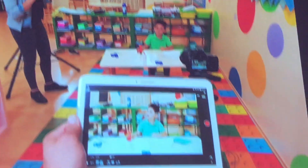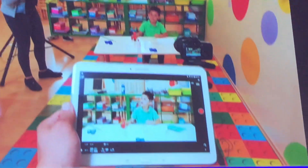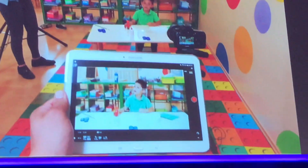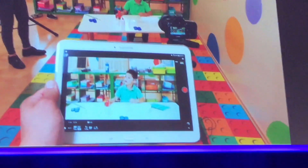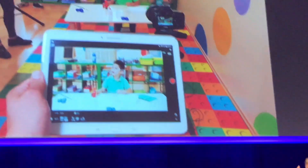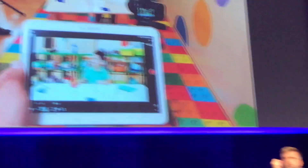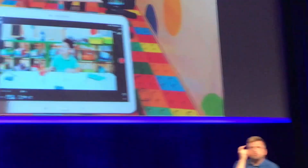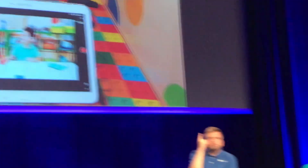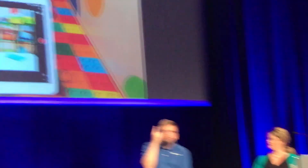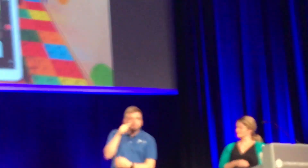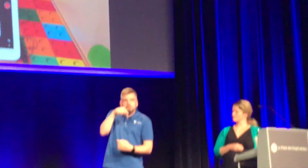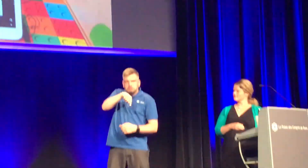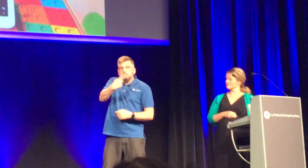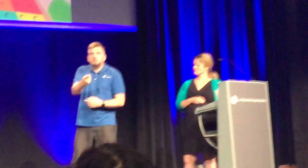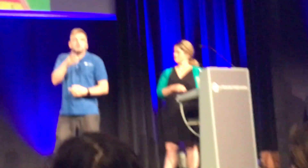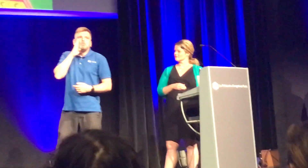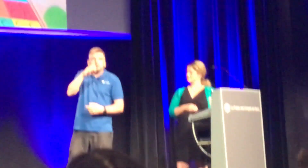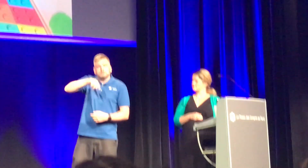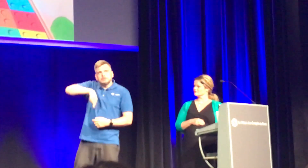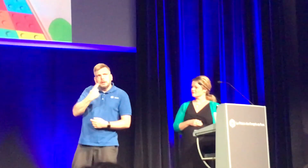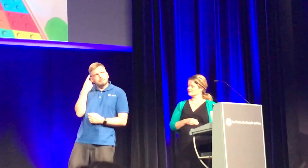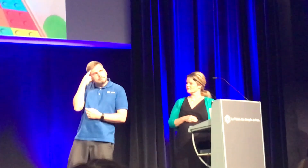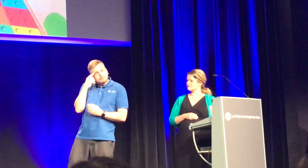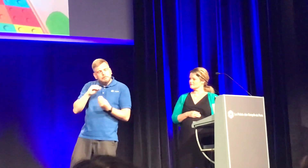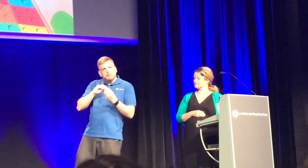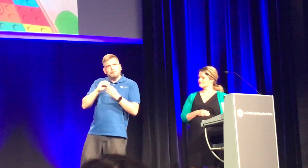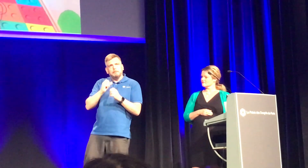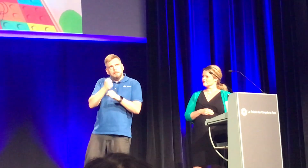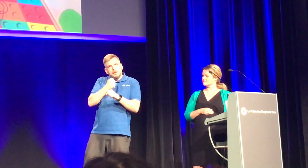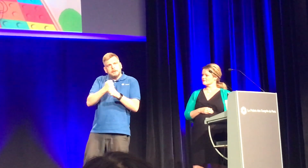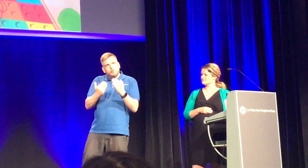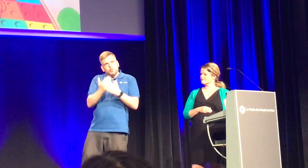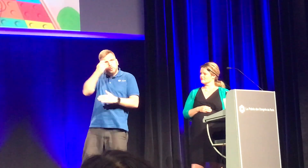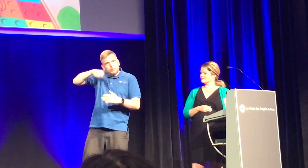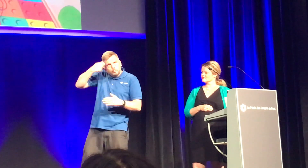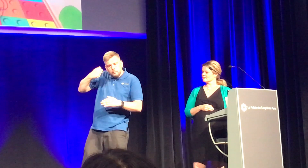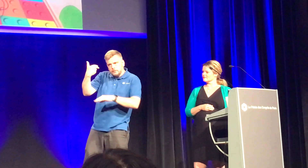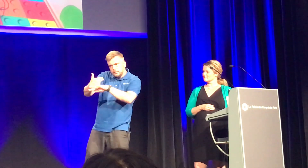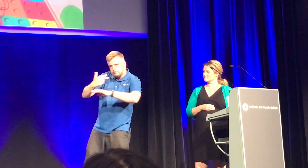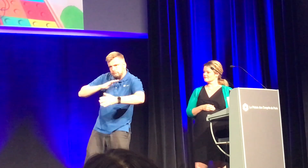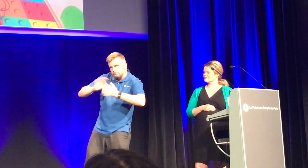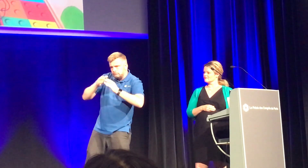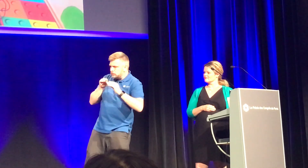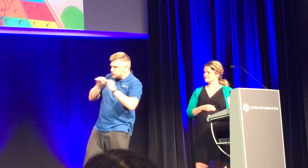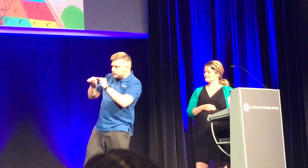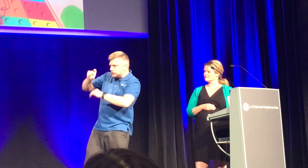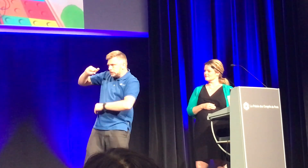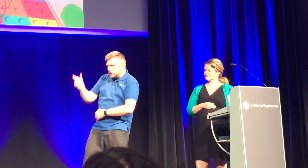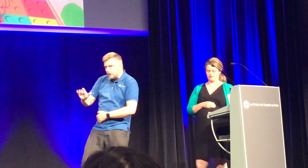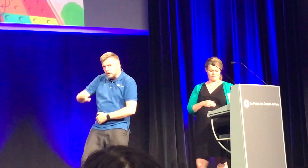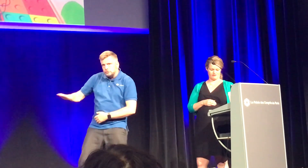and children in Belgium could learn from those Italian activities and vice versa. So all of these children